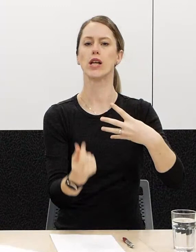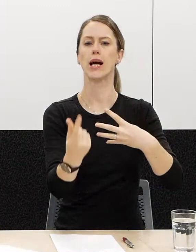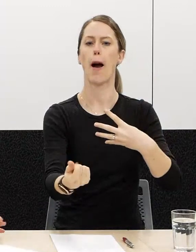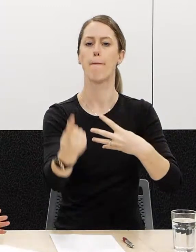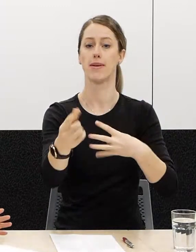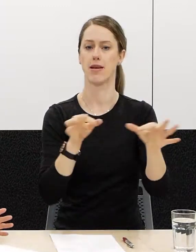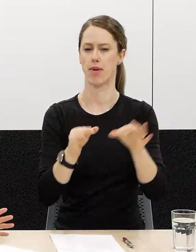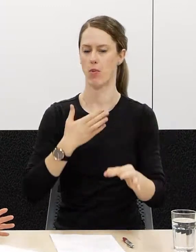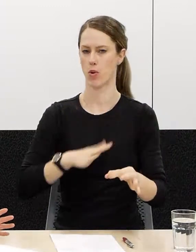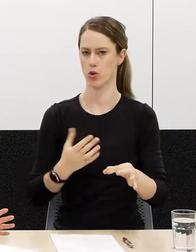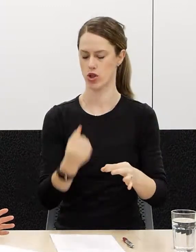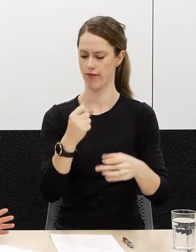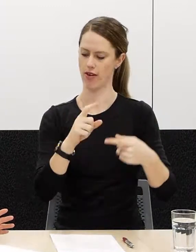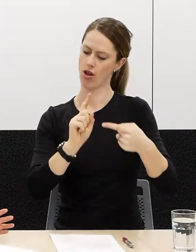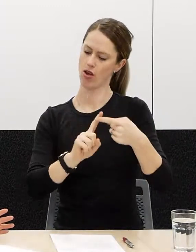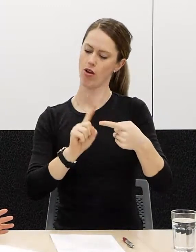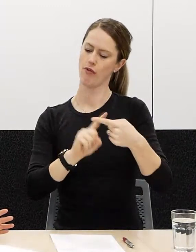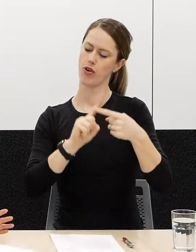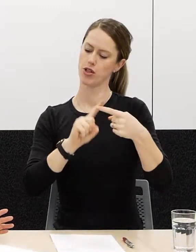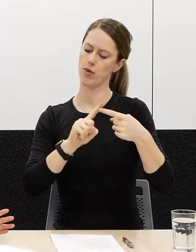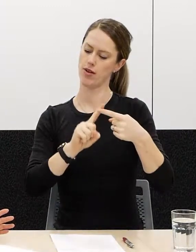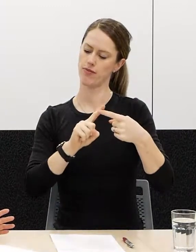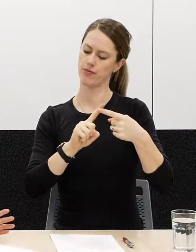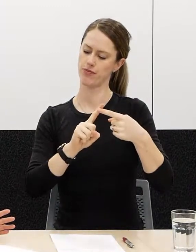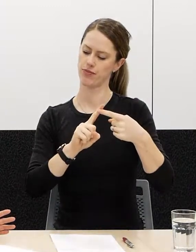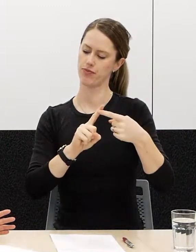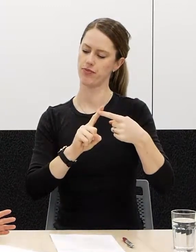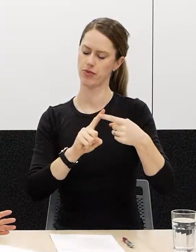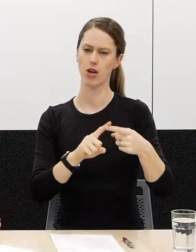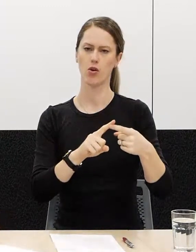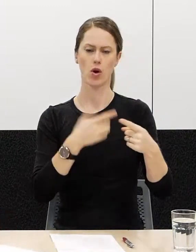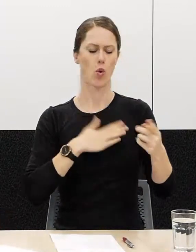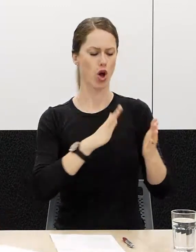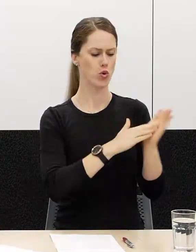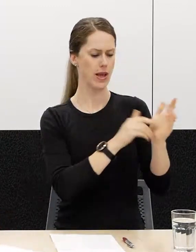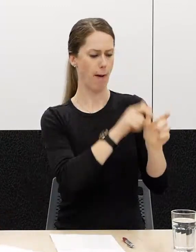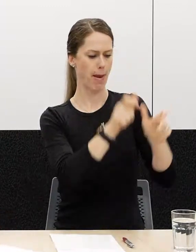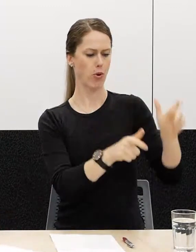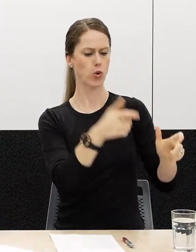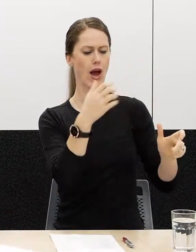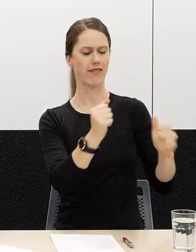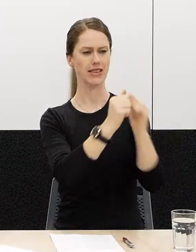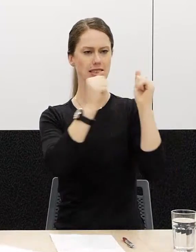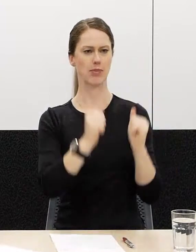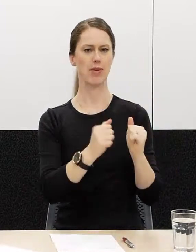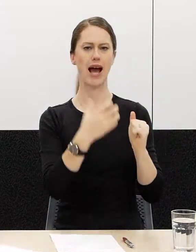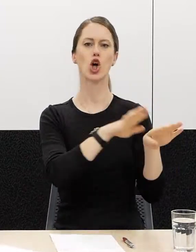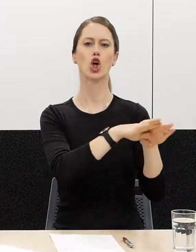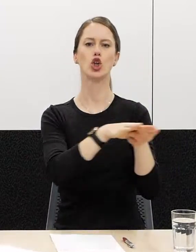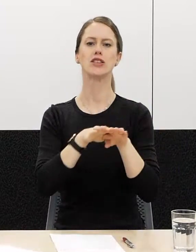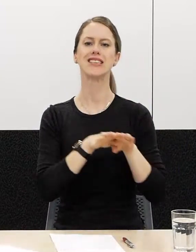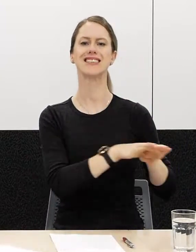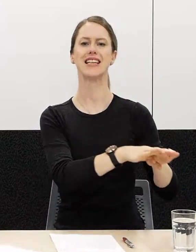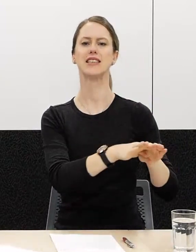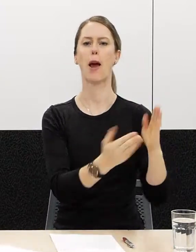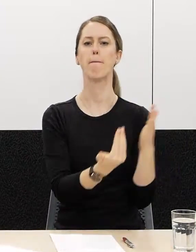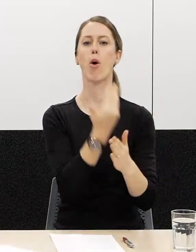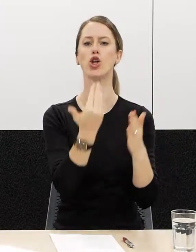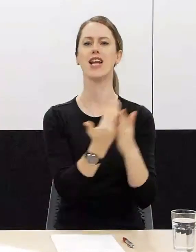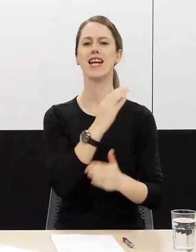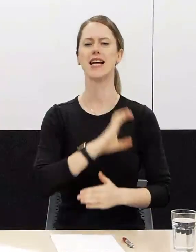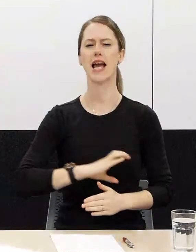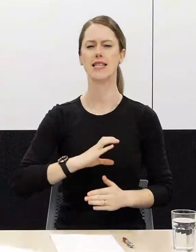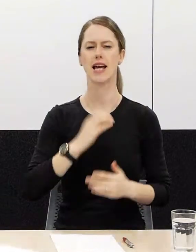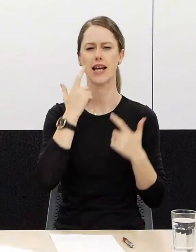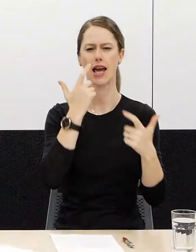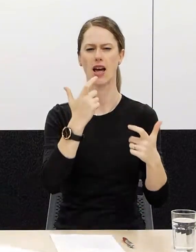the plan. The first one focuses on New Zealanders having a system that delivers consistent and modern cancer care. And